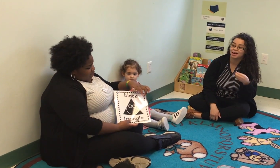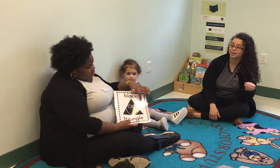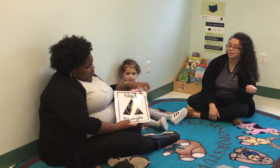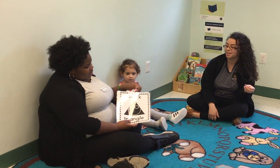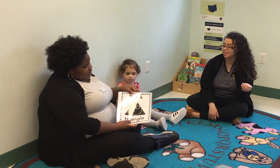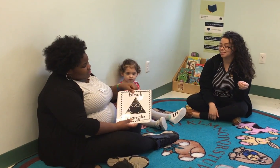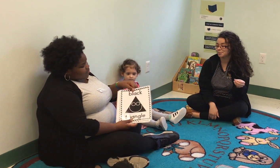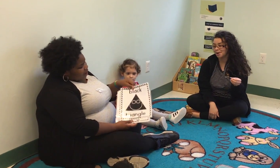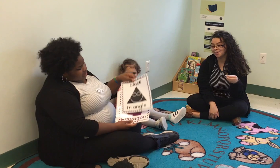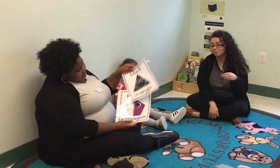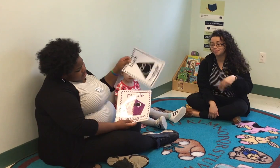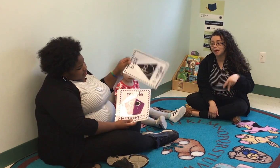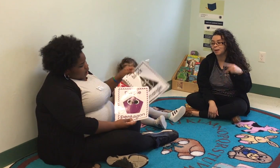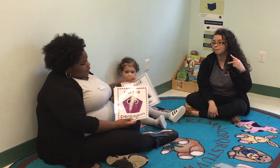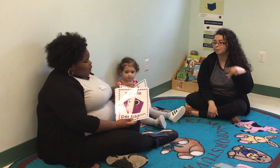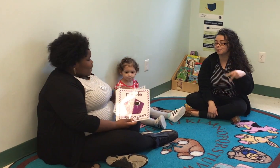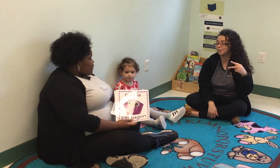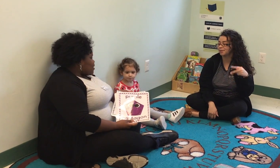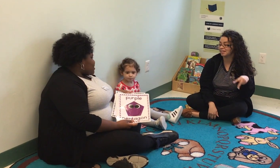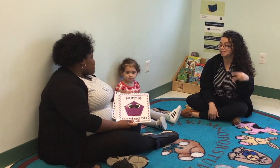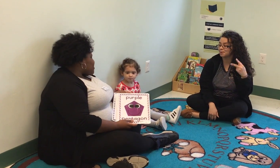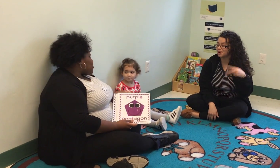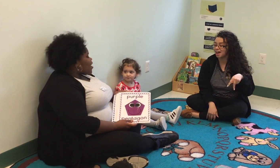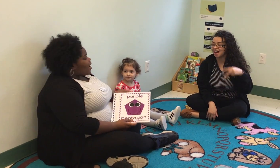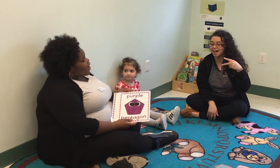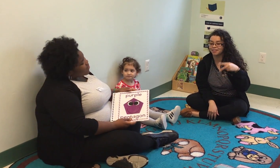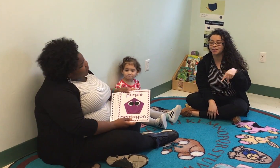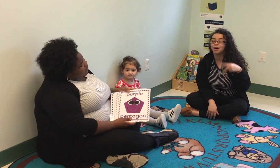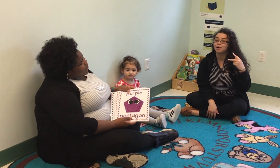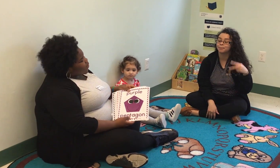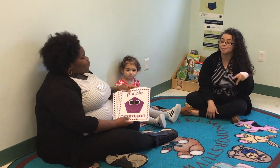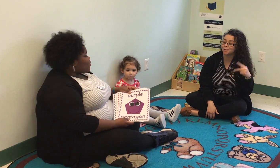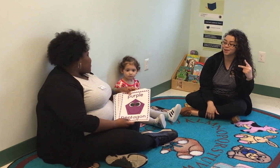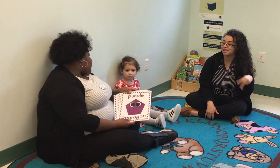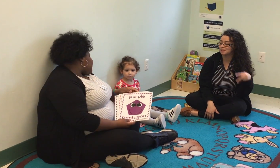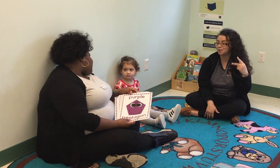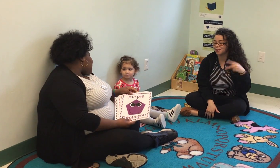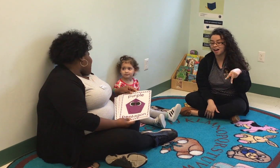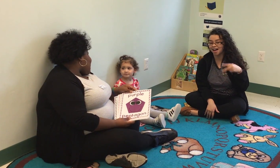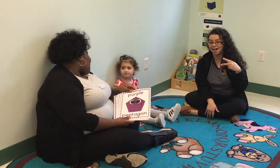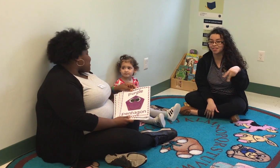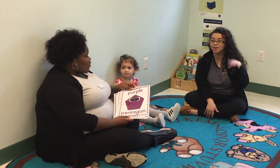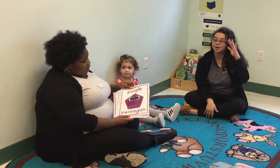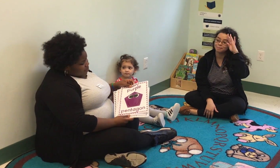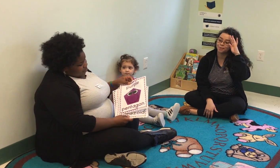blanco is white, purple is morado, purple is morado.